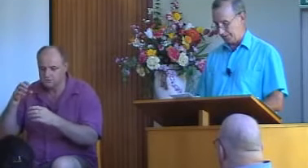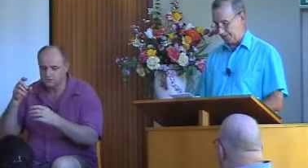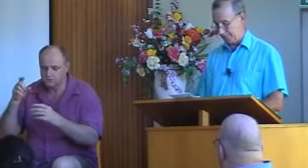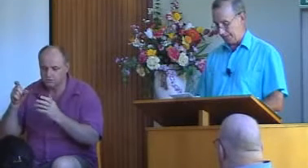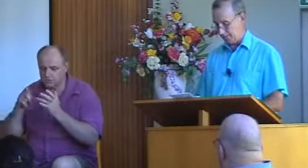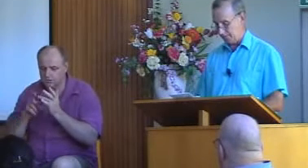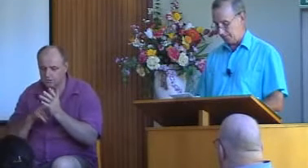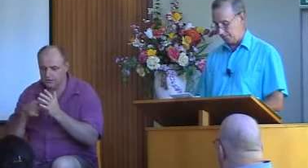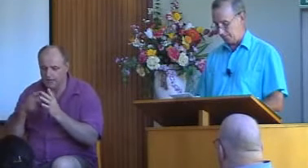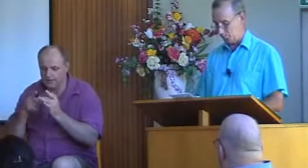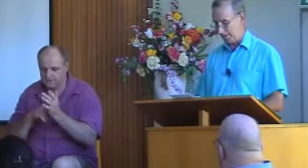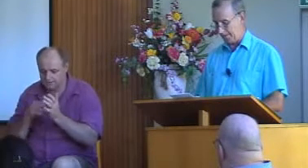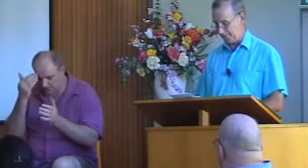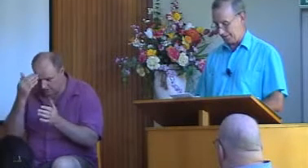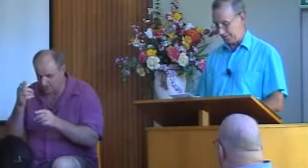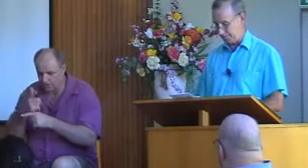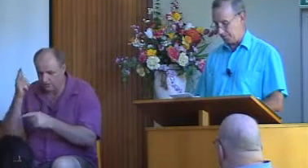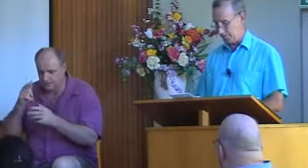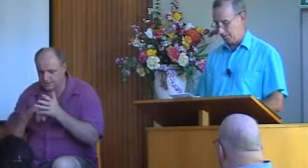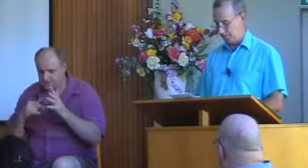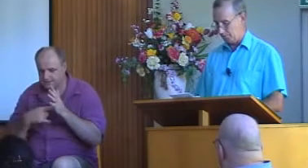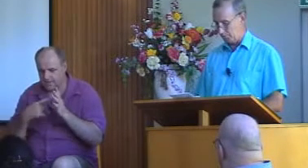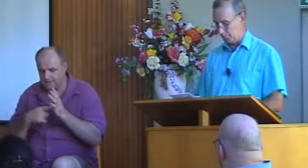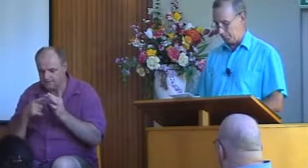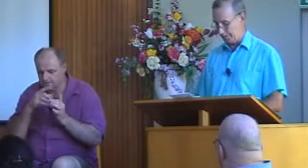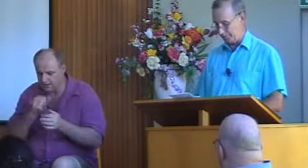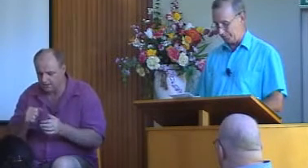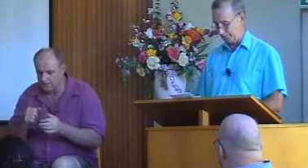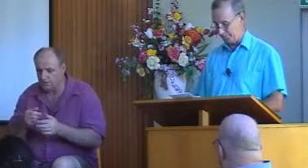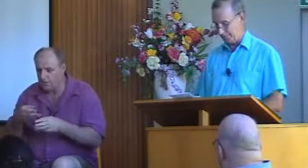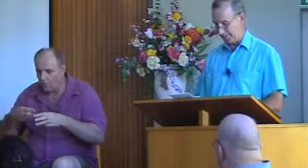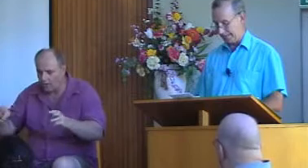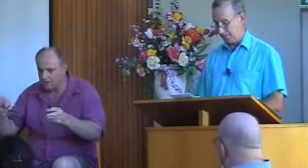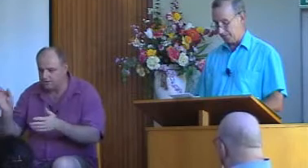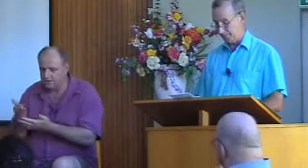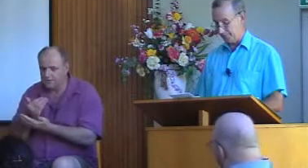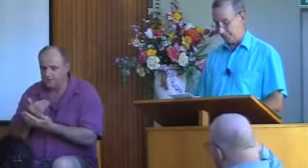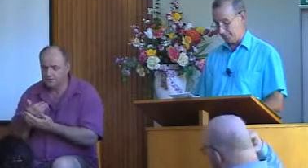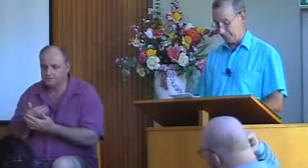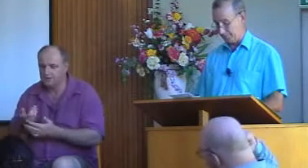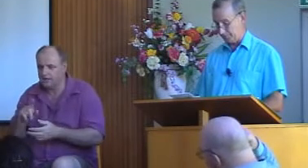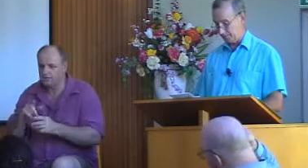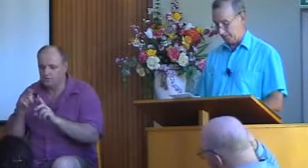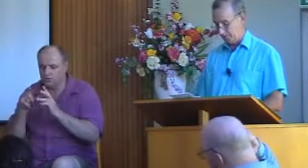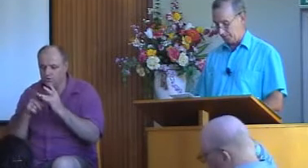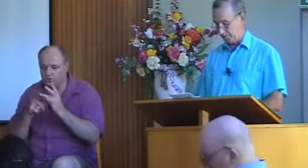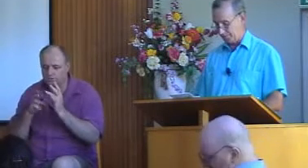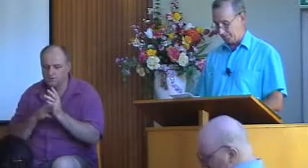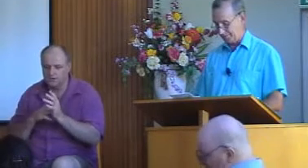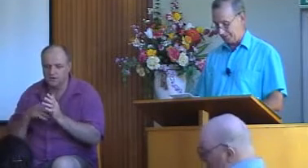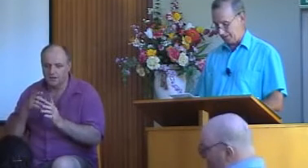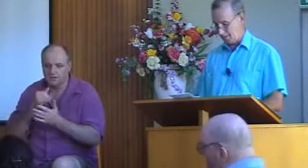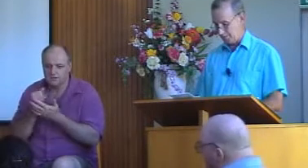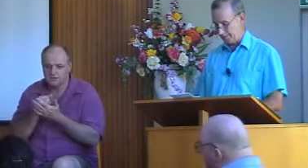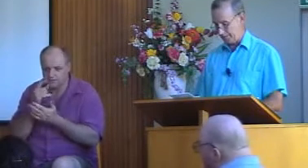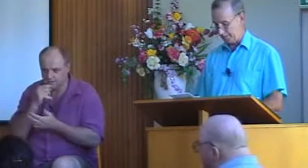the state of man, the way of salvation, the doom of sinners, and the happiness of believers. Its